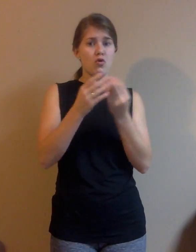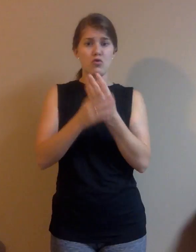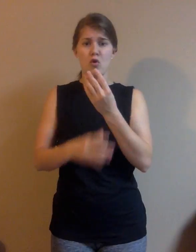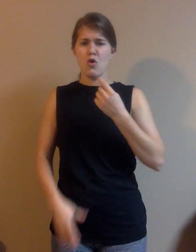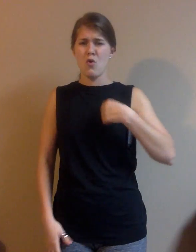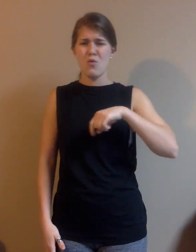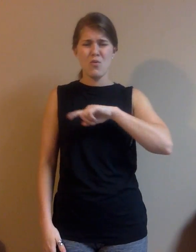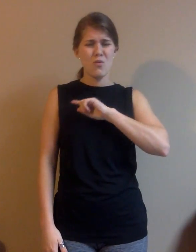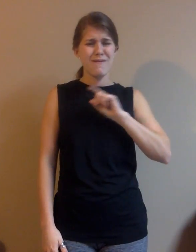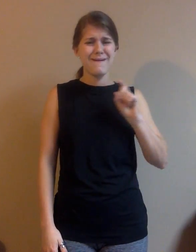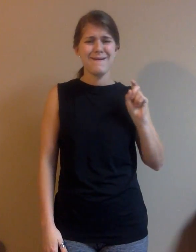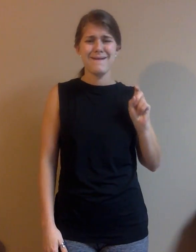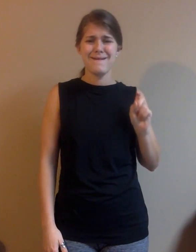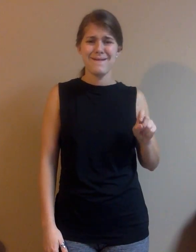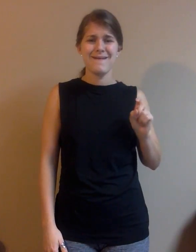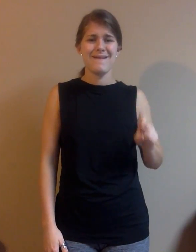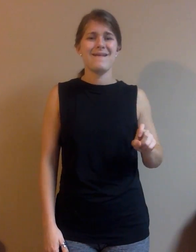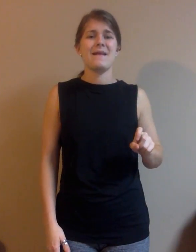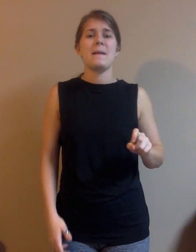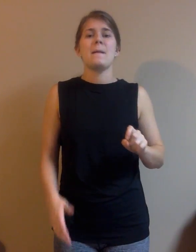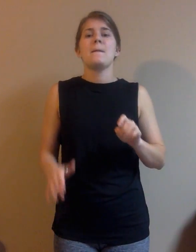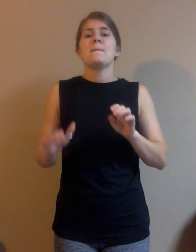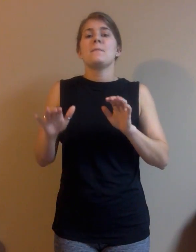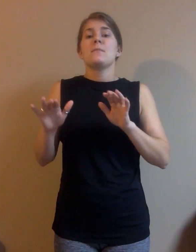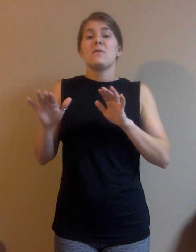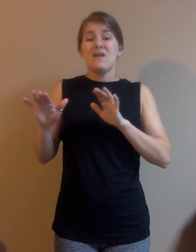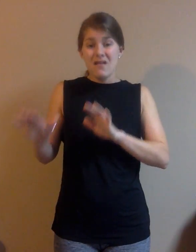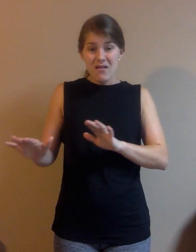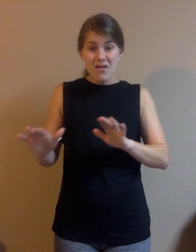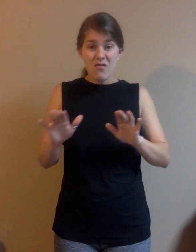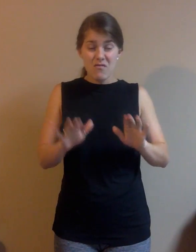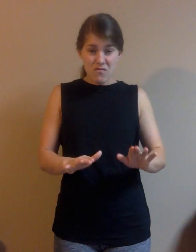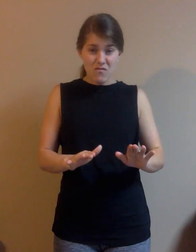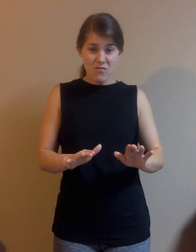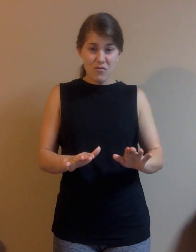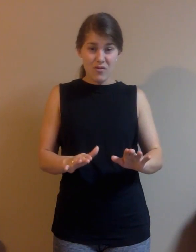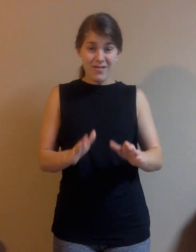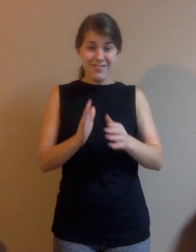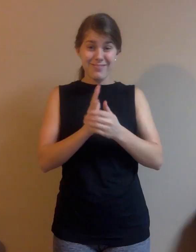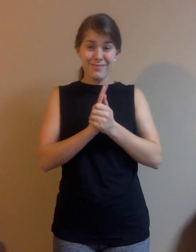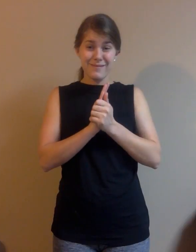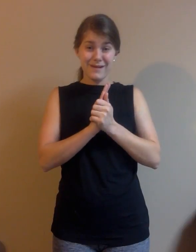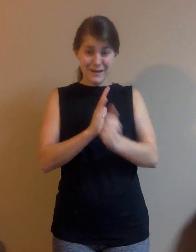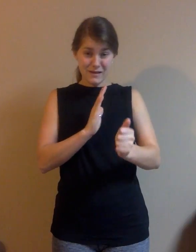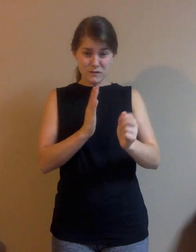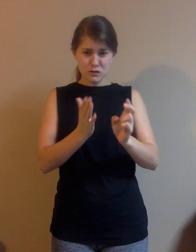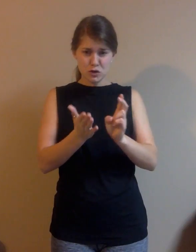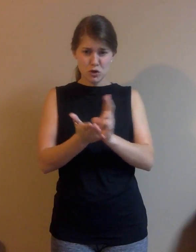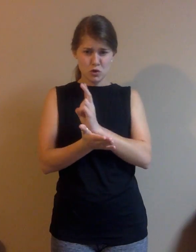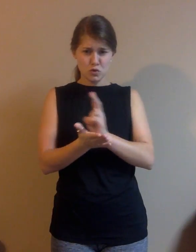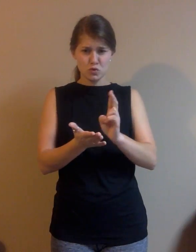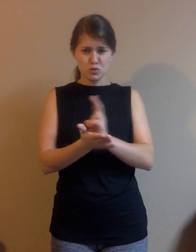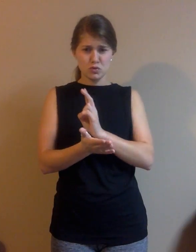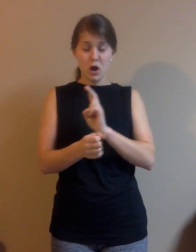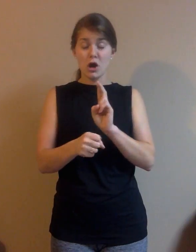we use this gift wisely and that we avert some of the scenarios that we've talked about. And the only way we'll do it is by seeing our